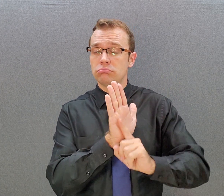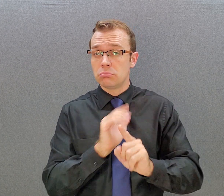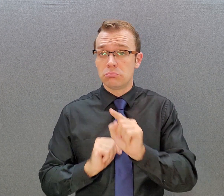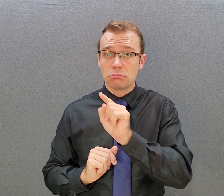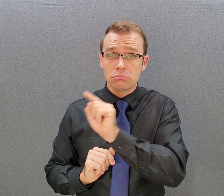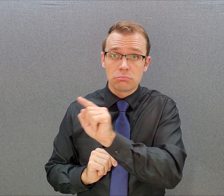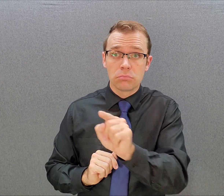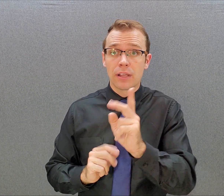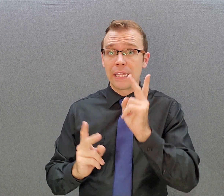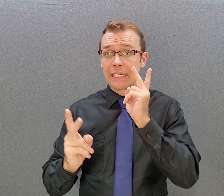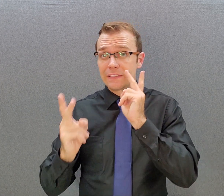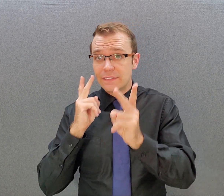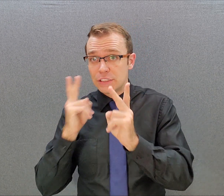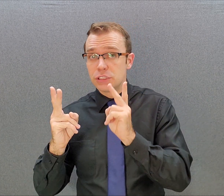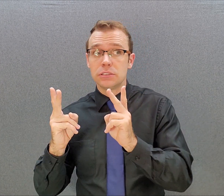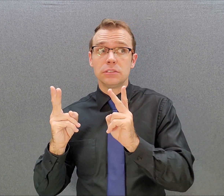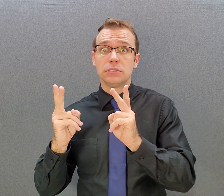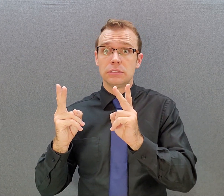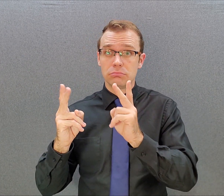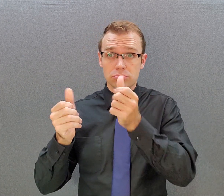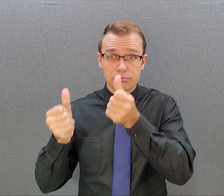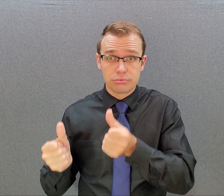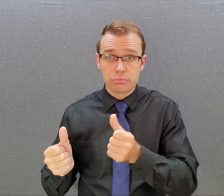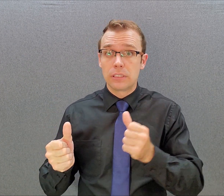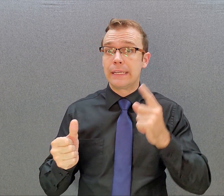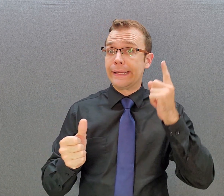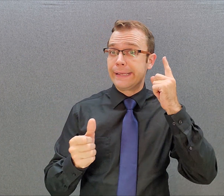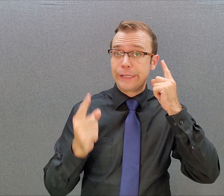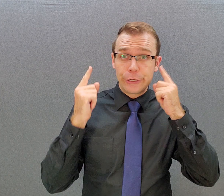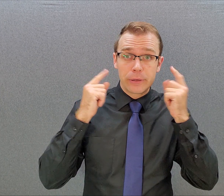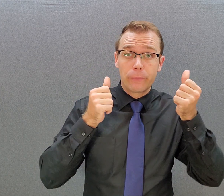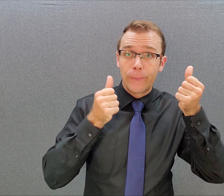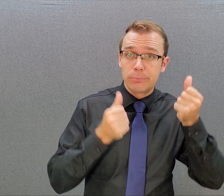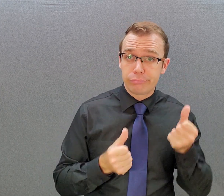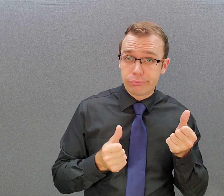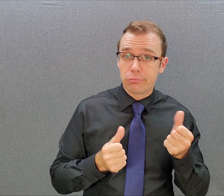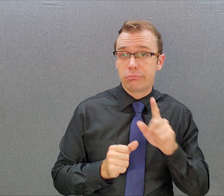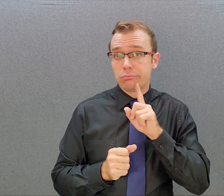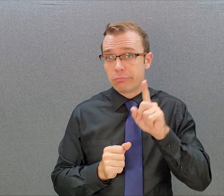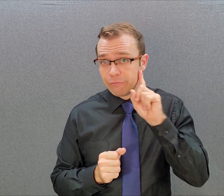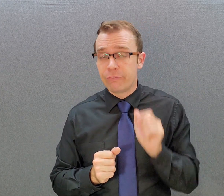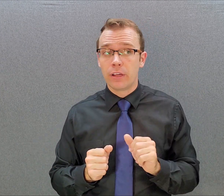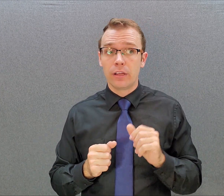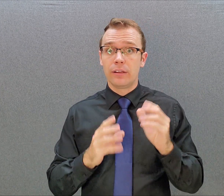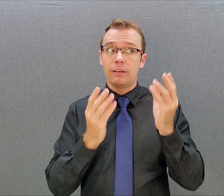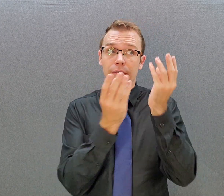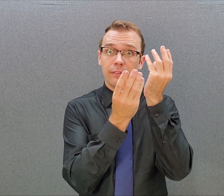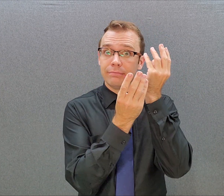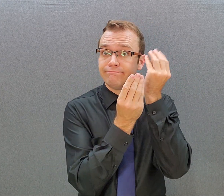For people who have both vision and hearing loss, getting information about an emergency is